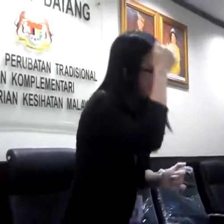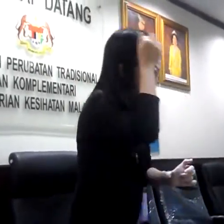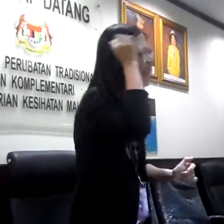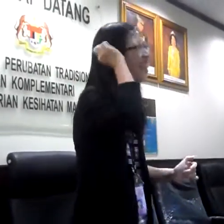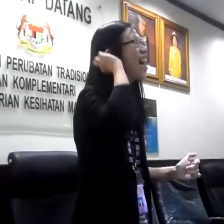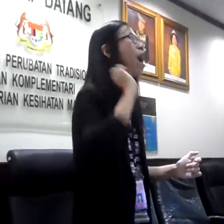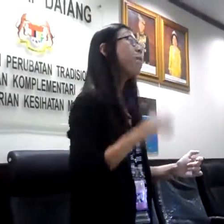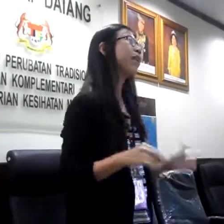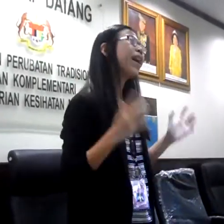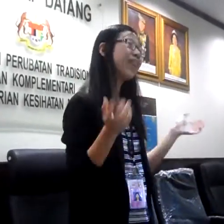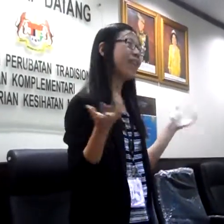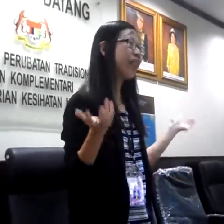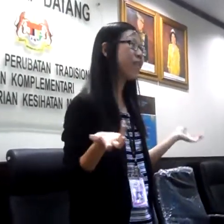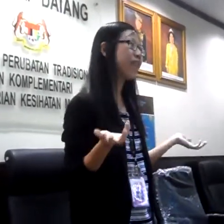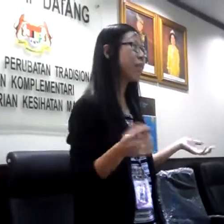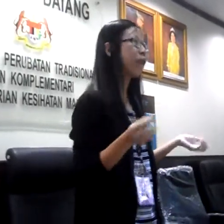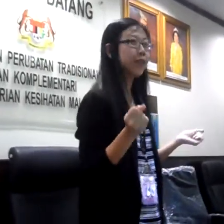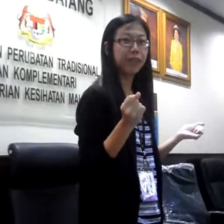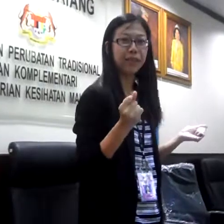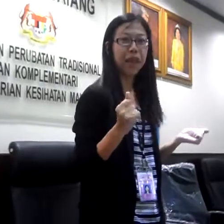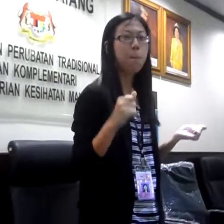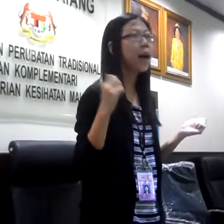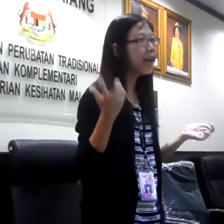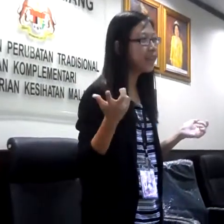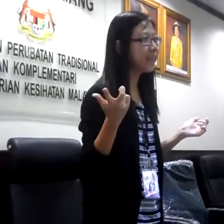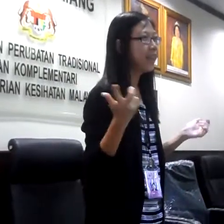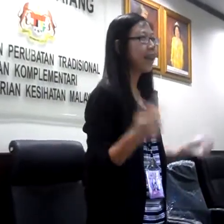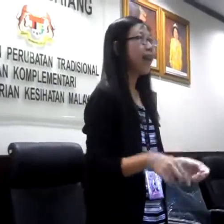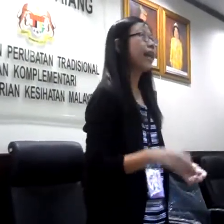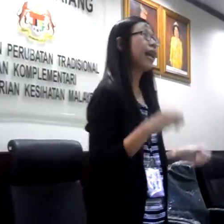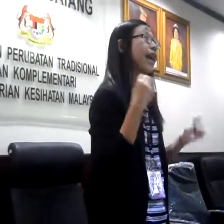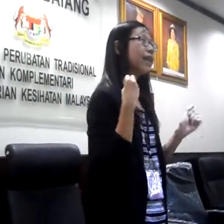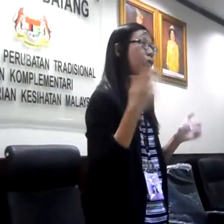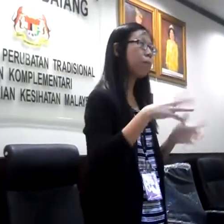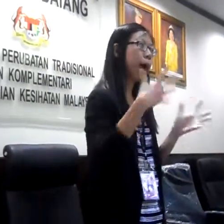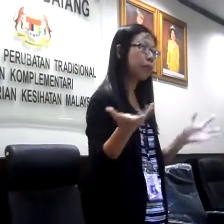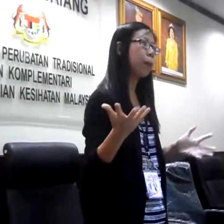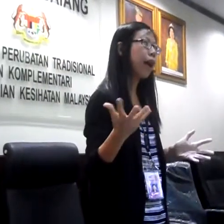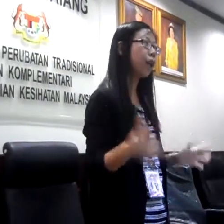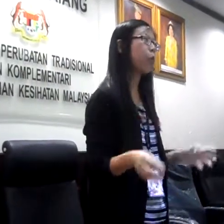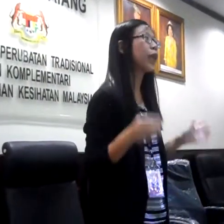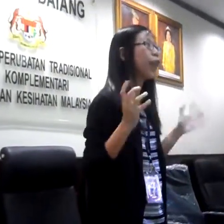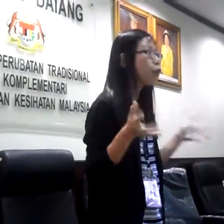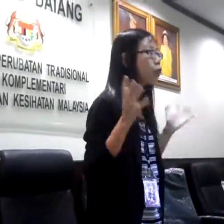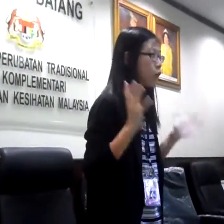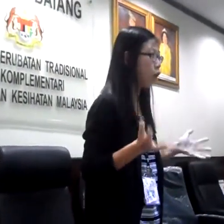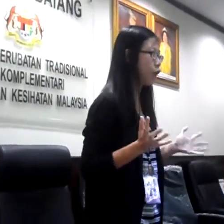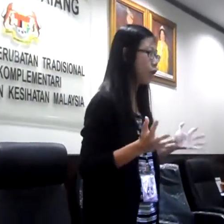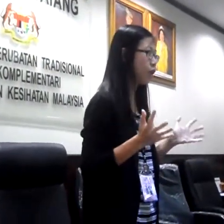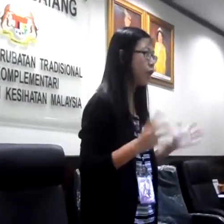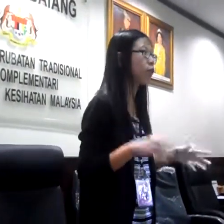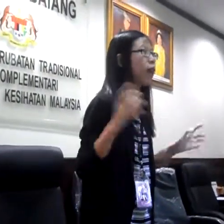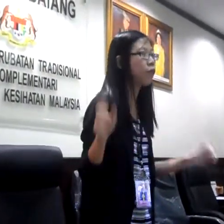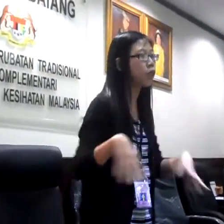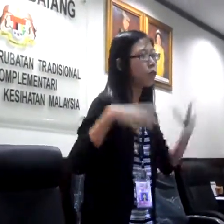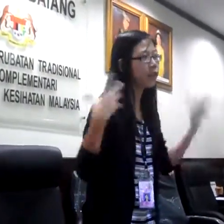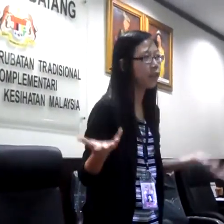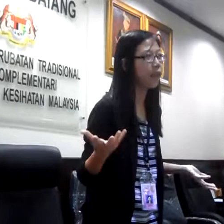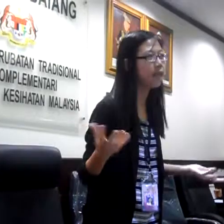Yes. But now it's okay already. But, as time passed by, you will get used to the conditions every time after you visit the